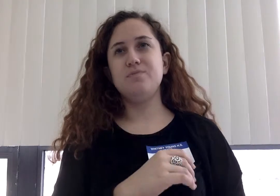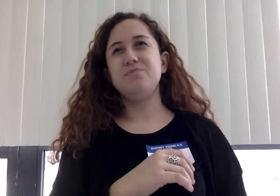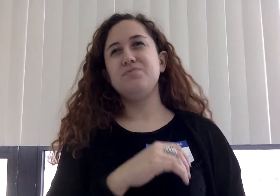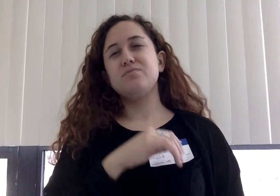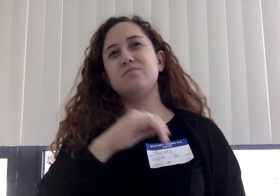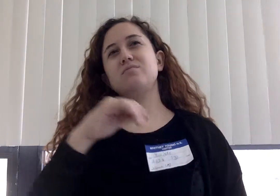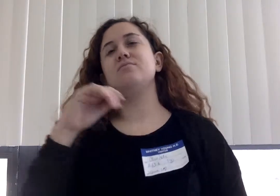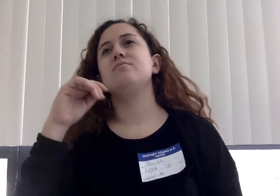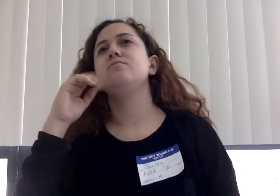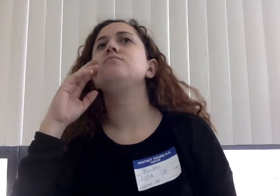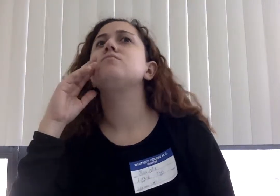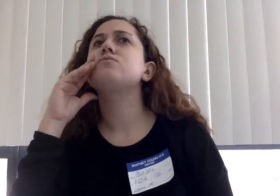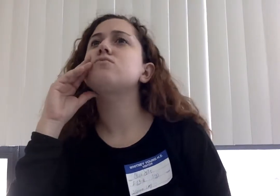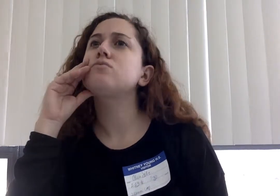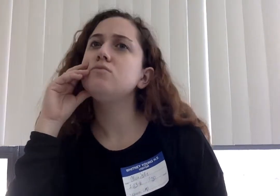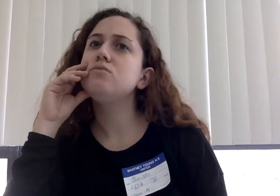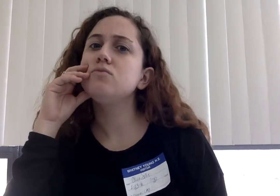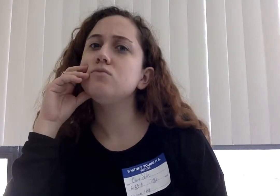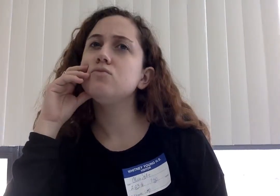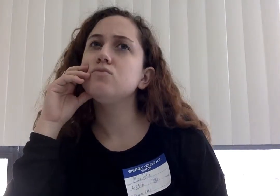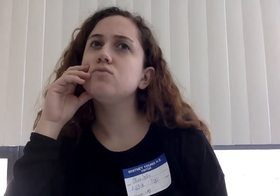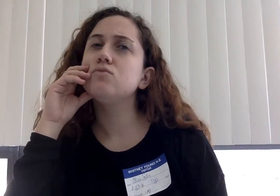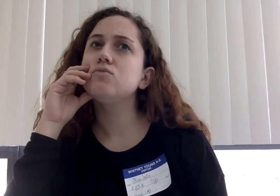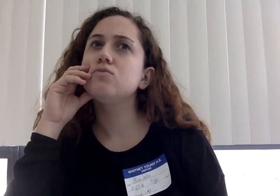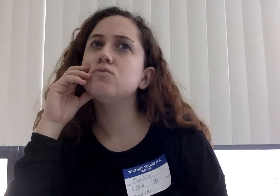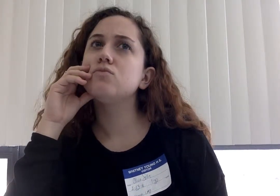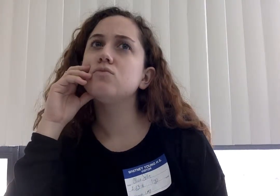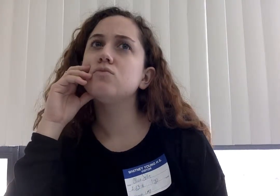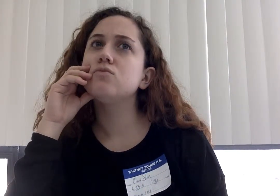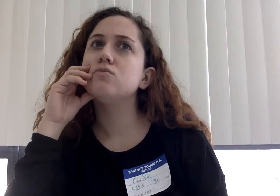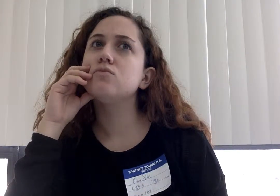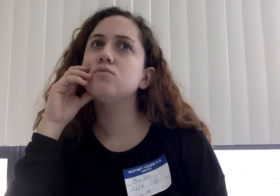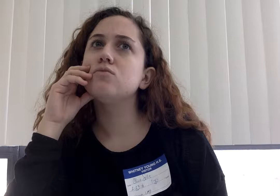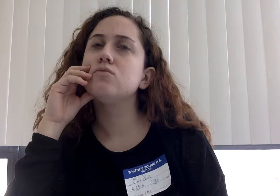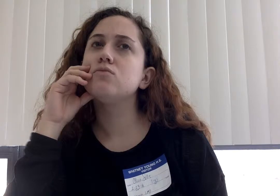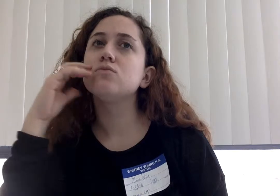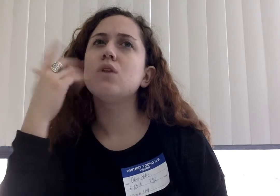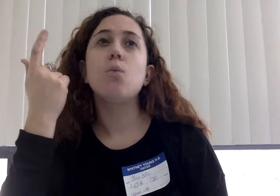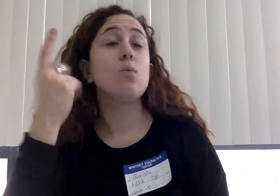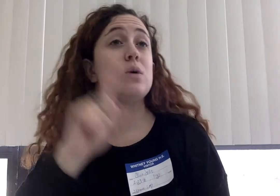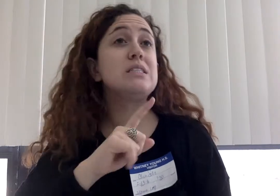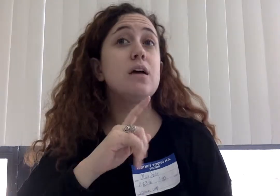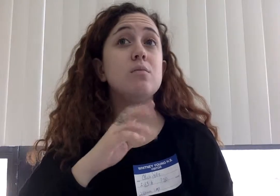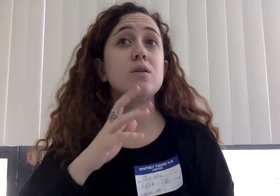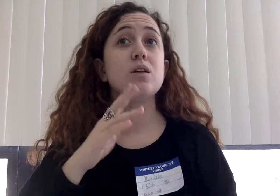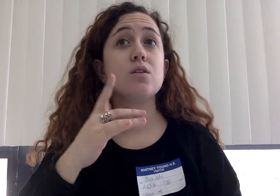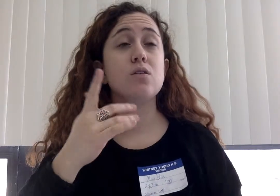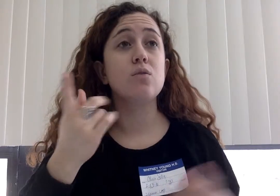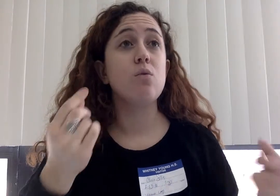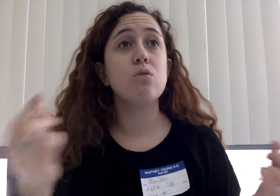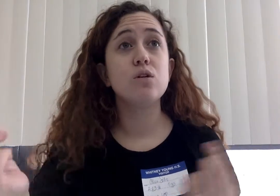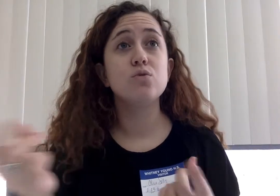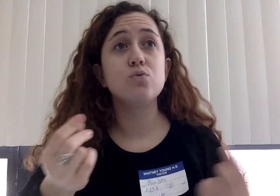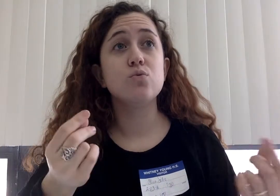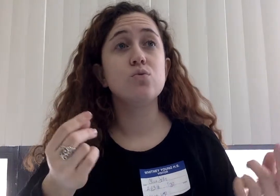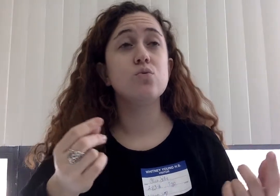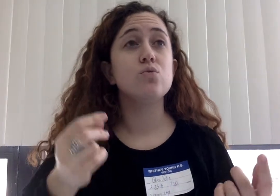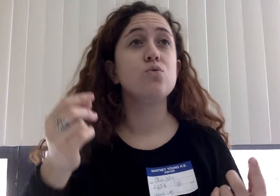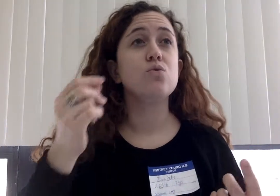1. X minus 3. Alright, looks like we're all on top of it. So what's happening? What are we going to do first? Factor. We want to factor